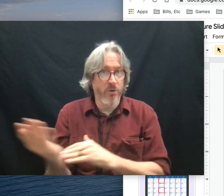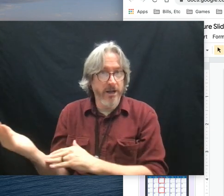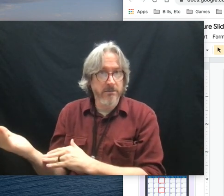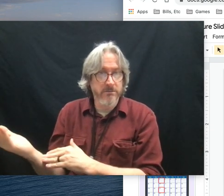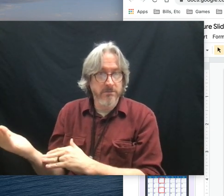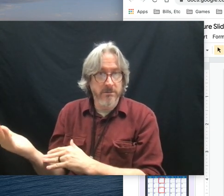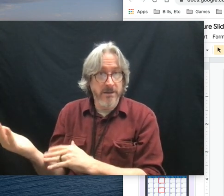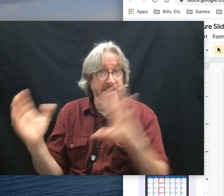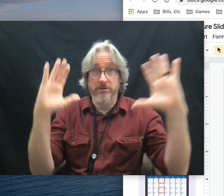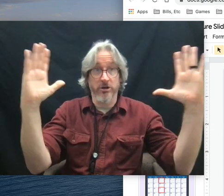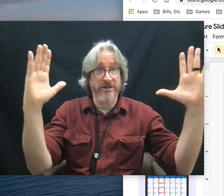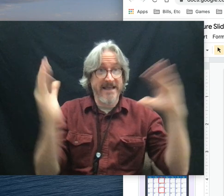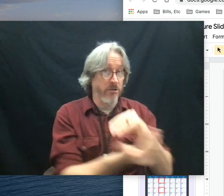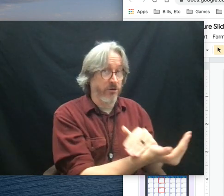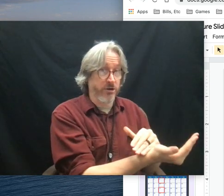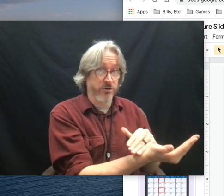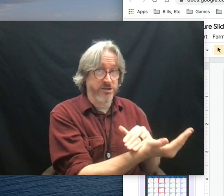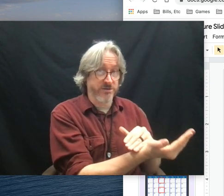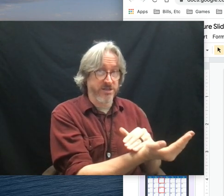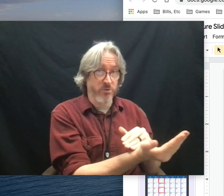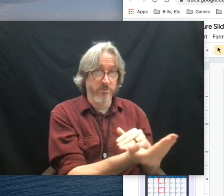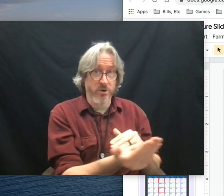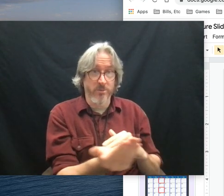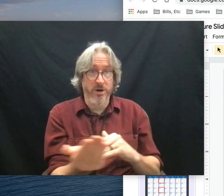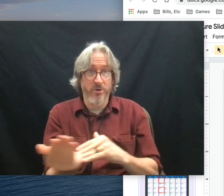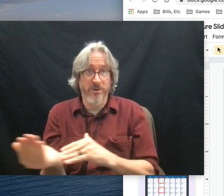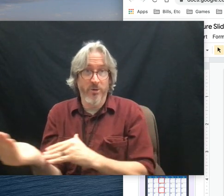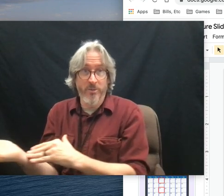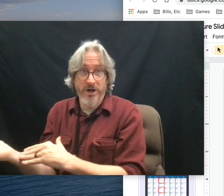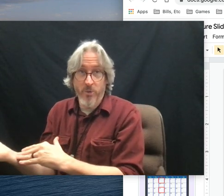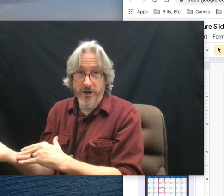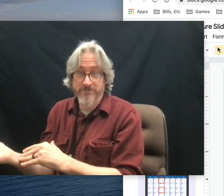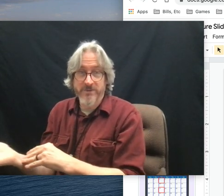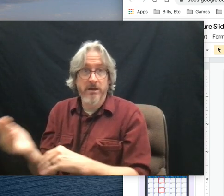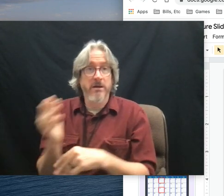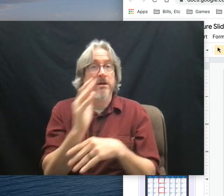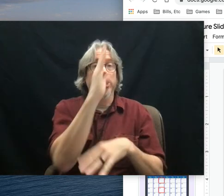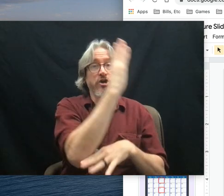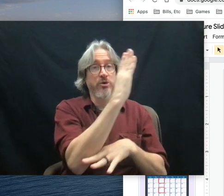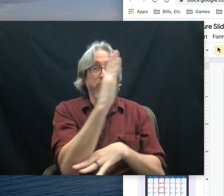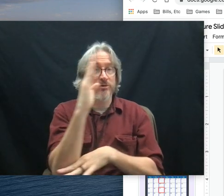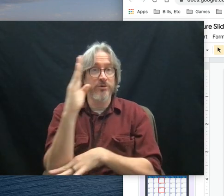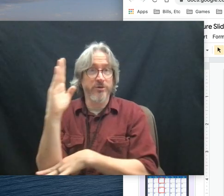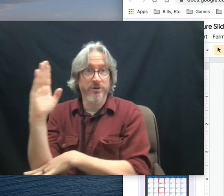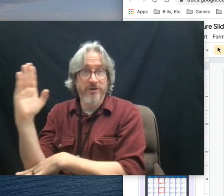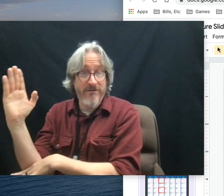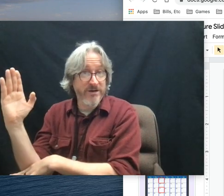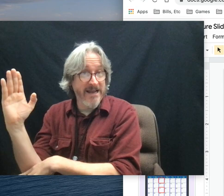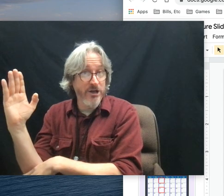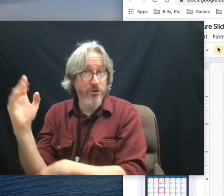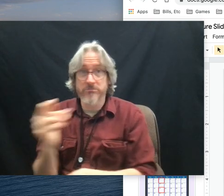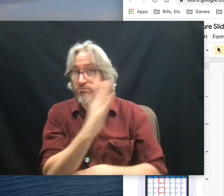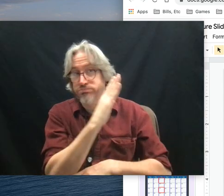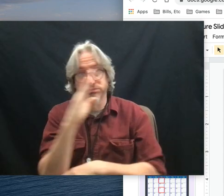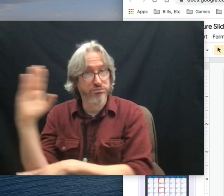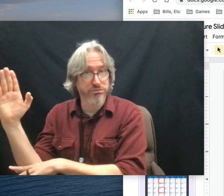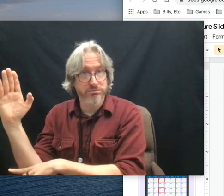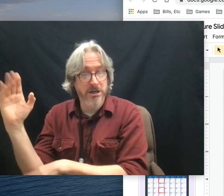every morning. And again, look at the calendar. You're just this morning, morning, morning, morning, morning, morning, morning. Noon, noon, noon, noon, noon. Every day at